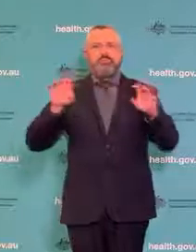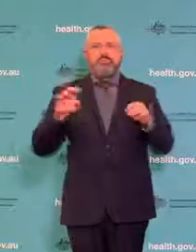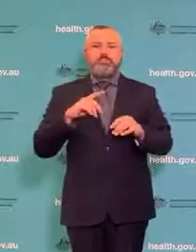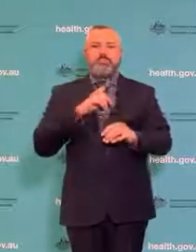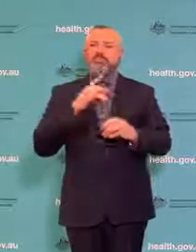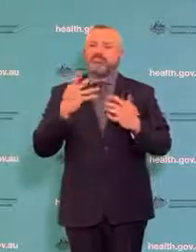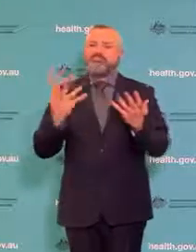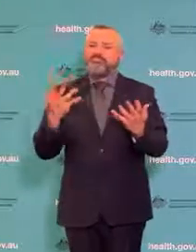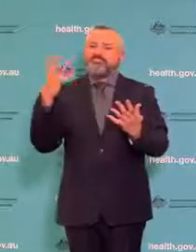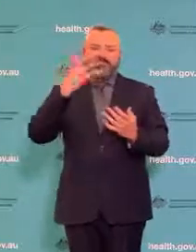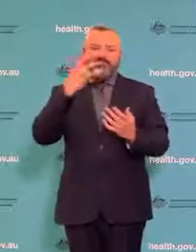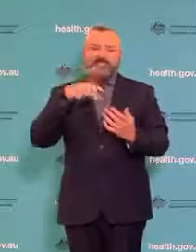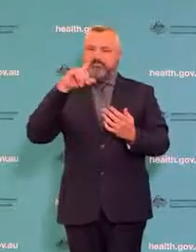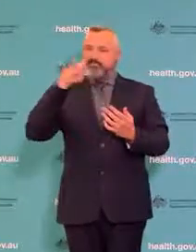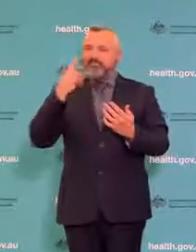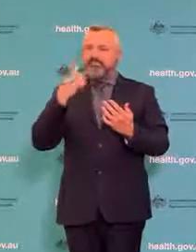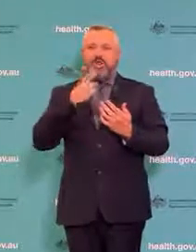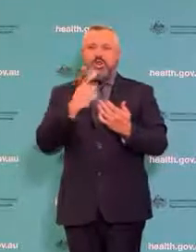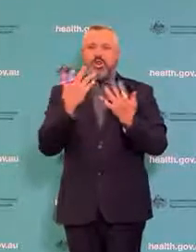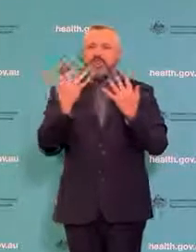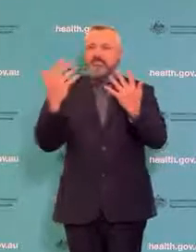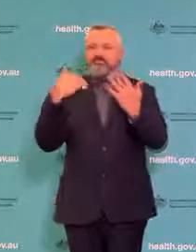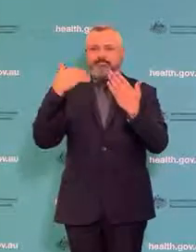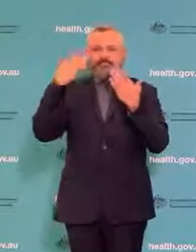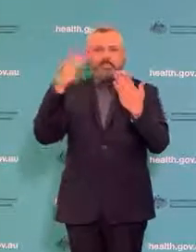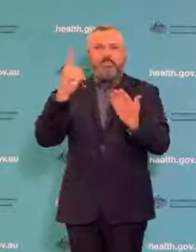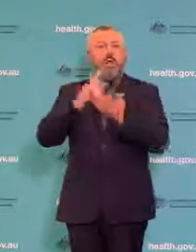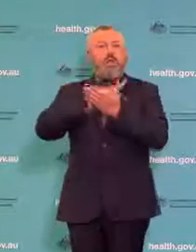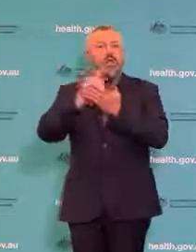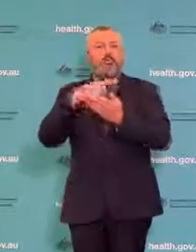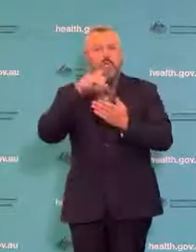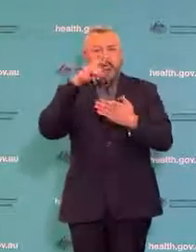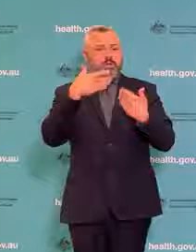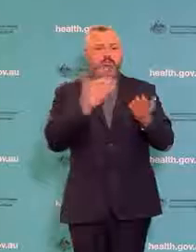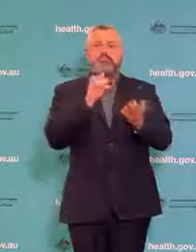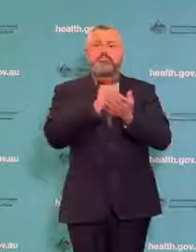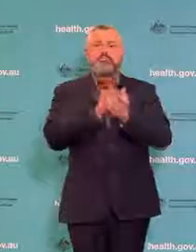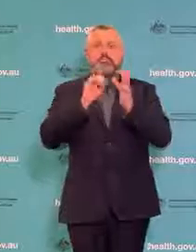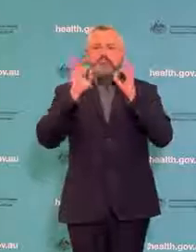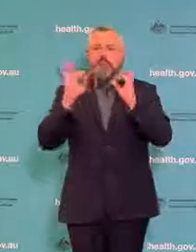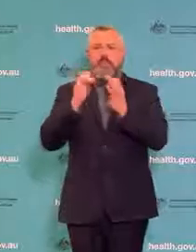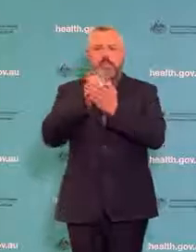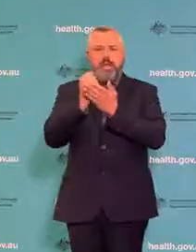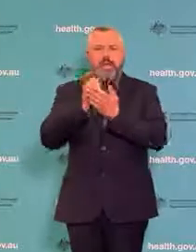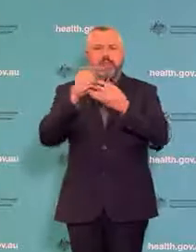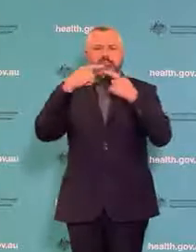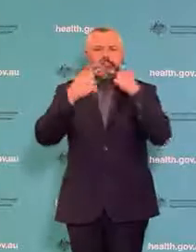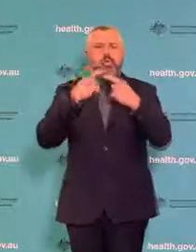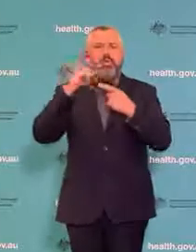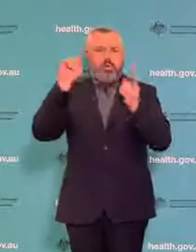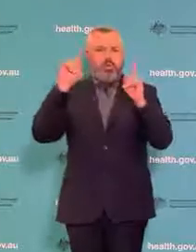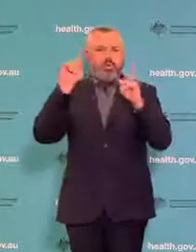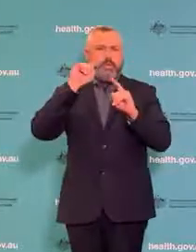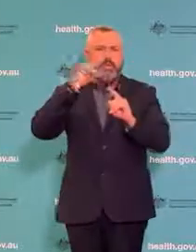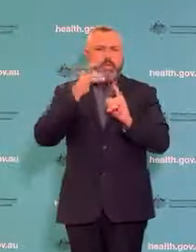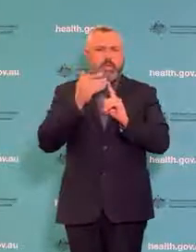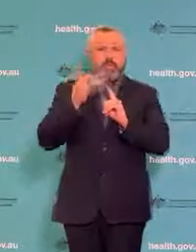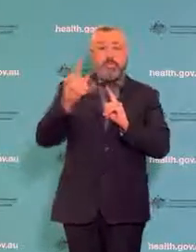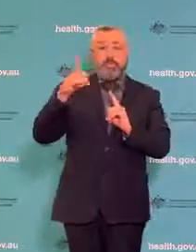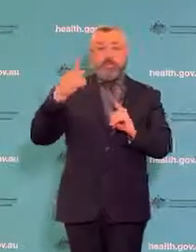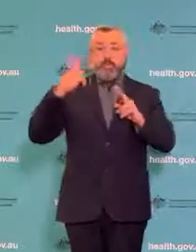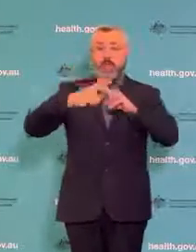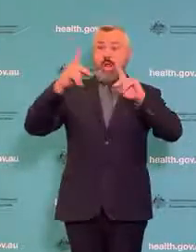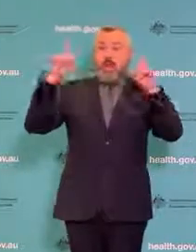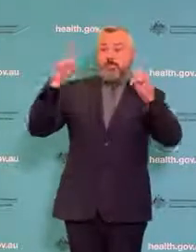know. I'm sure we'll be able to provide you with that information subsequent, but it's a logistic aspect that I'm not familiar with.